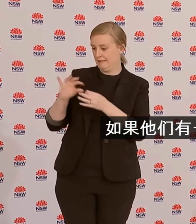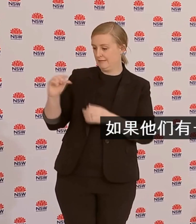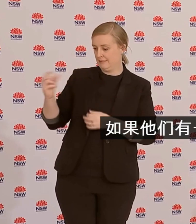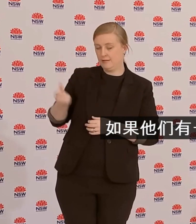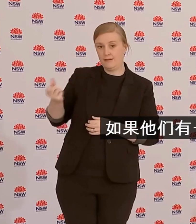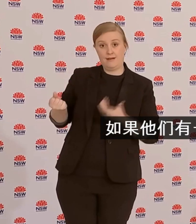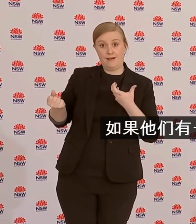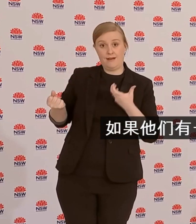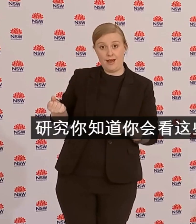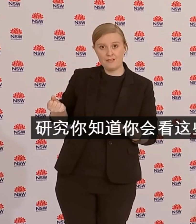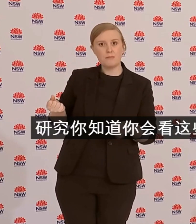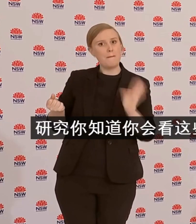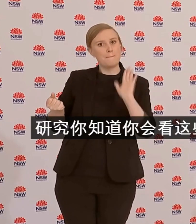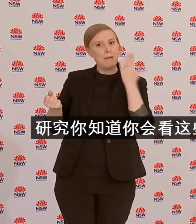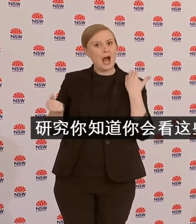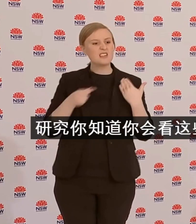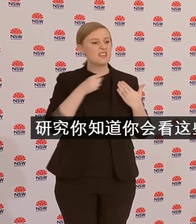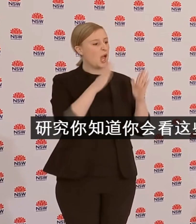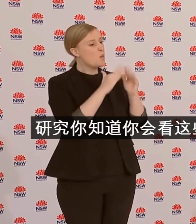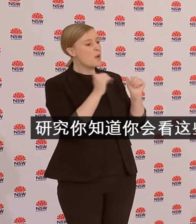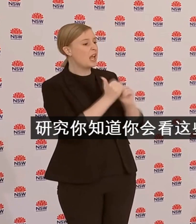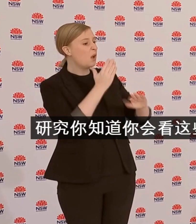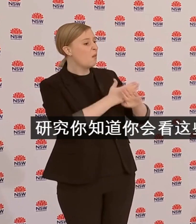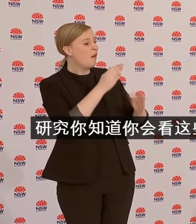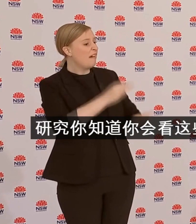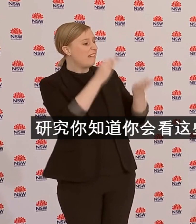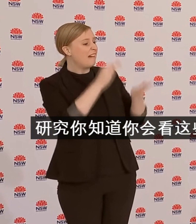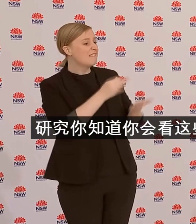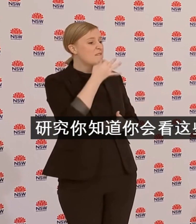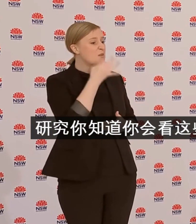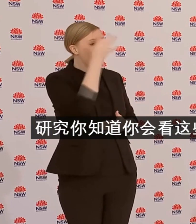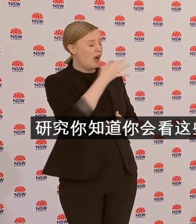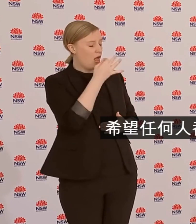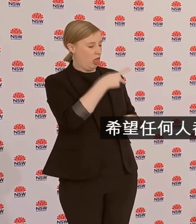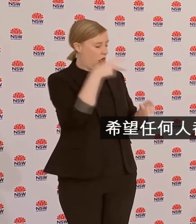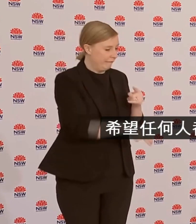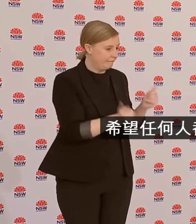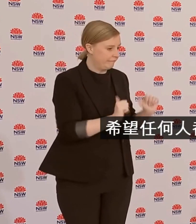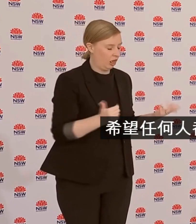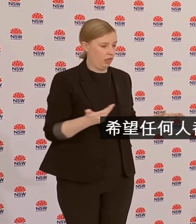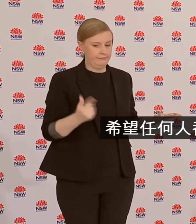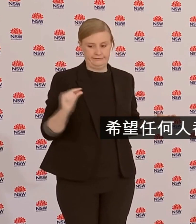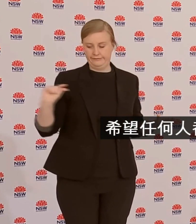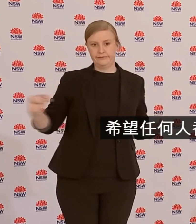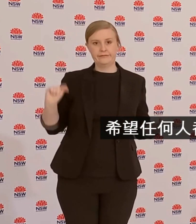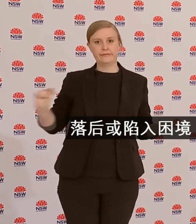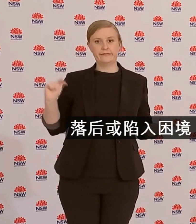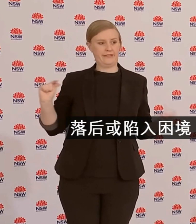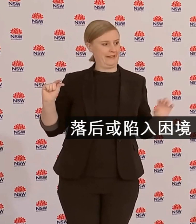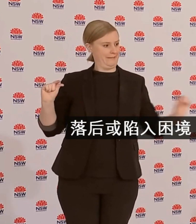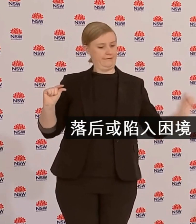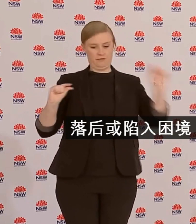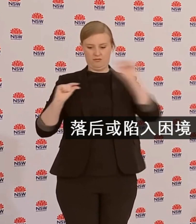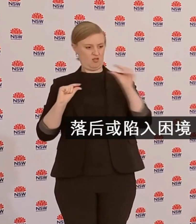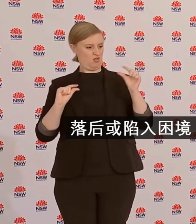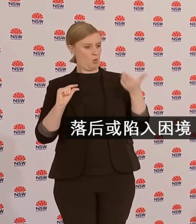had a casual job on the side as well as study. You know, are you going to look at these things? Oh, look, absolutely. We don't want anyone to feel that they're being left